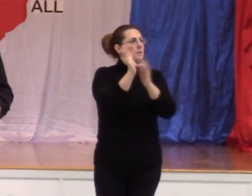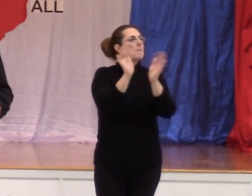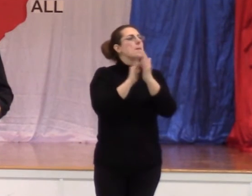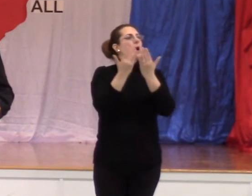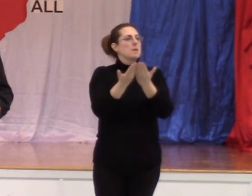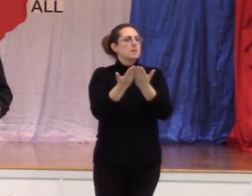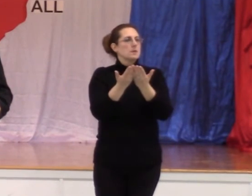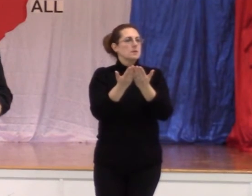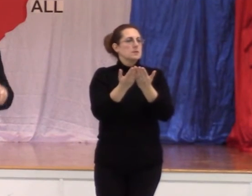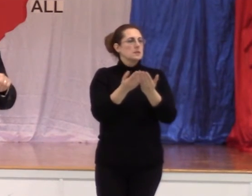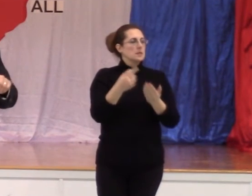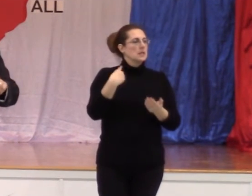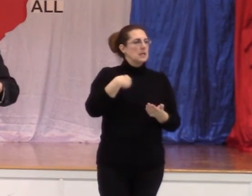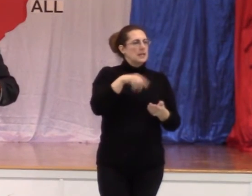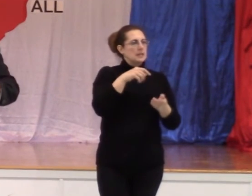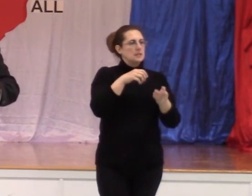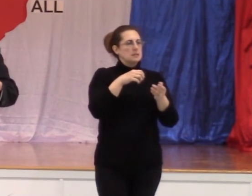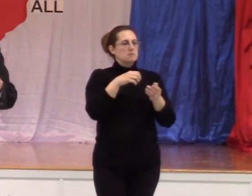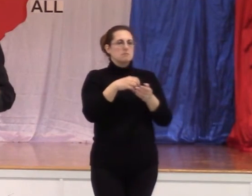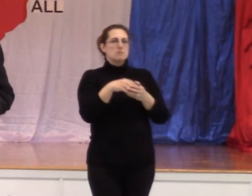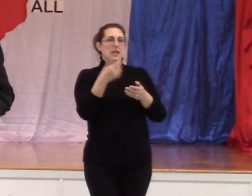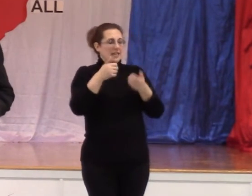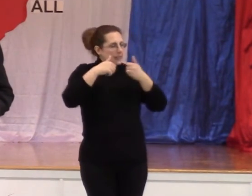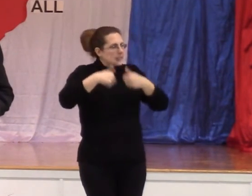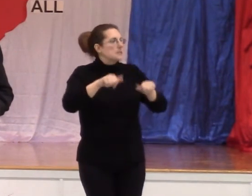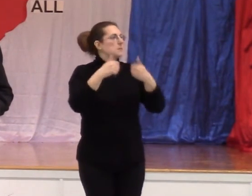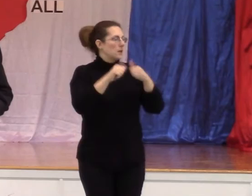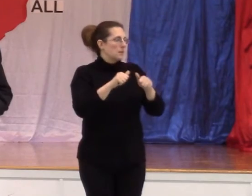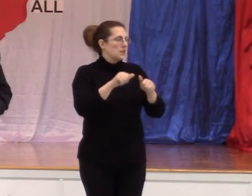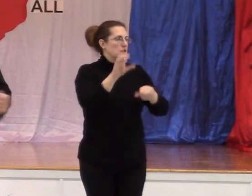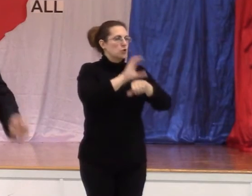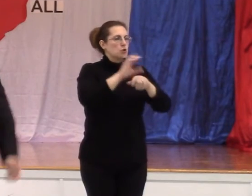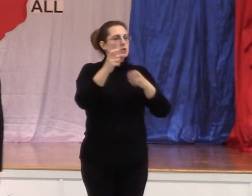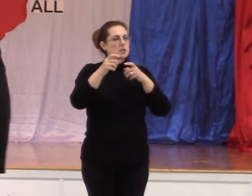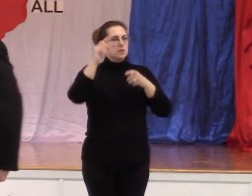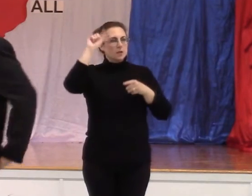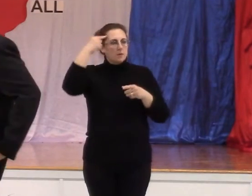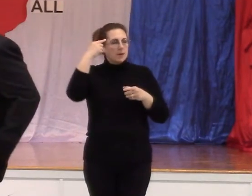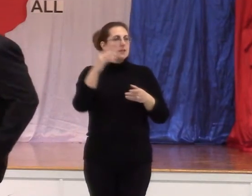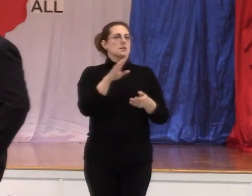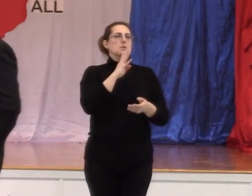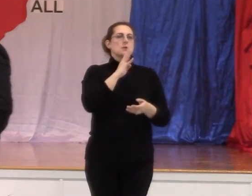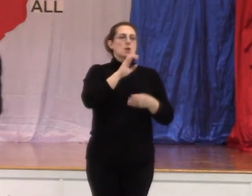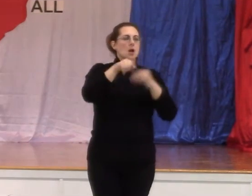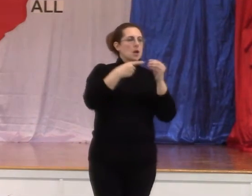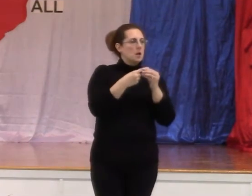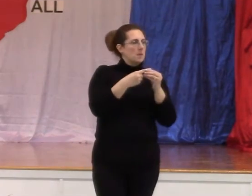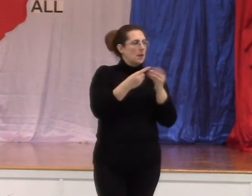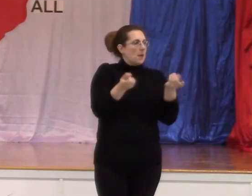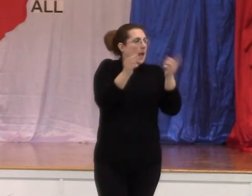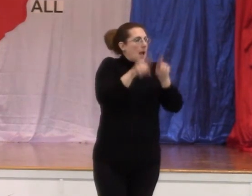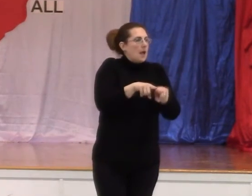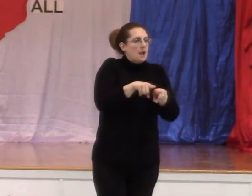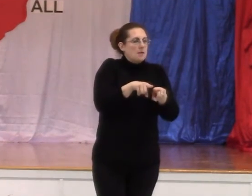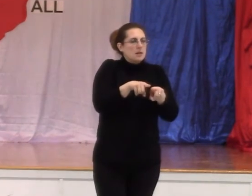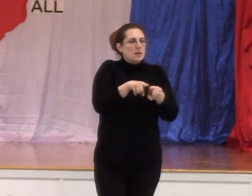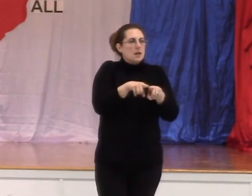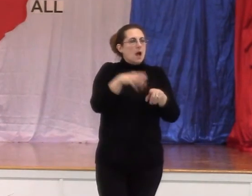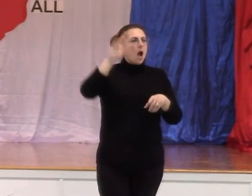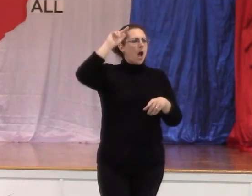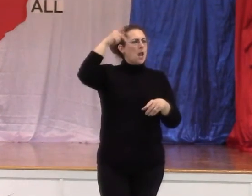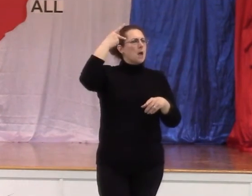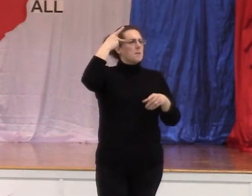as we find out with his experiments in church governance. Right, so we talked about the reaction to this radical reformation. On a